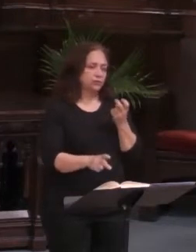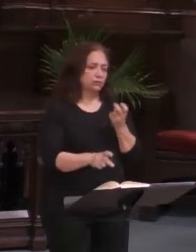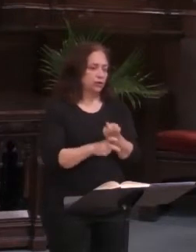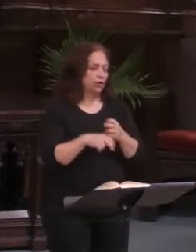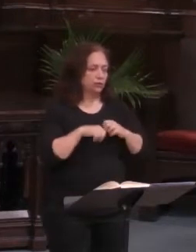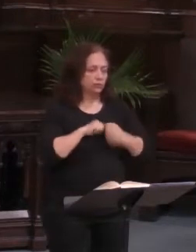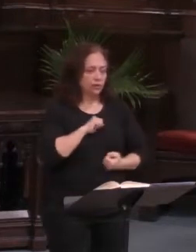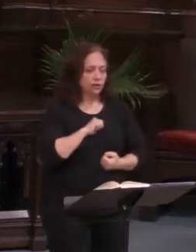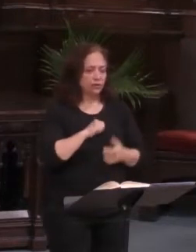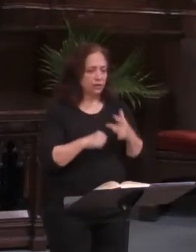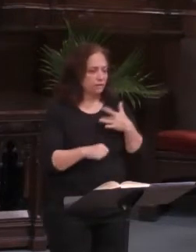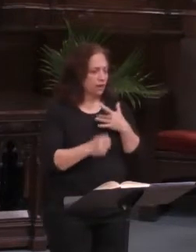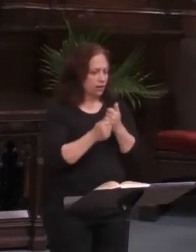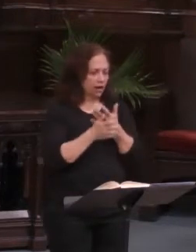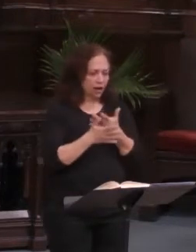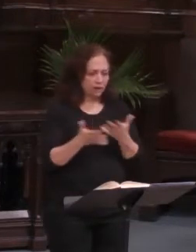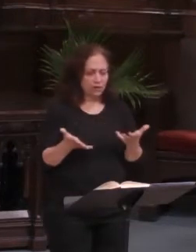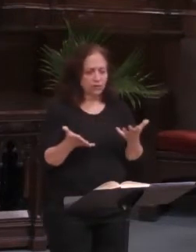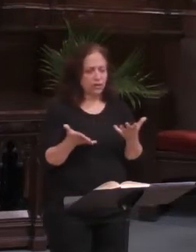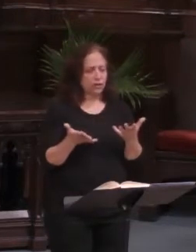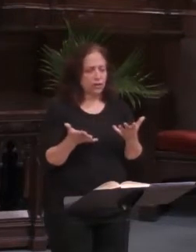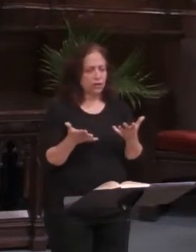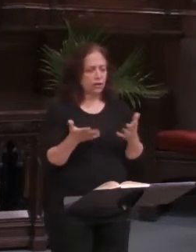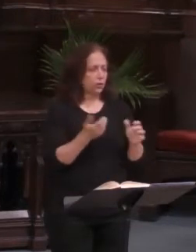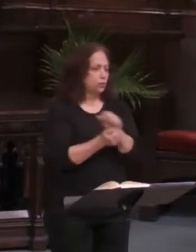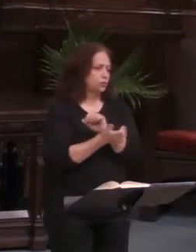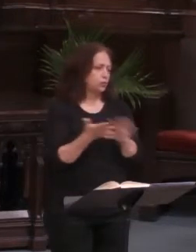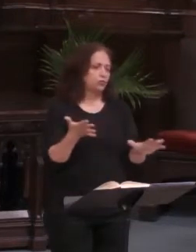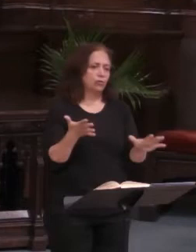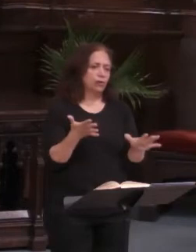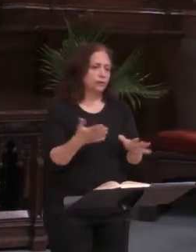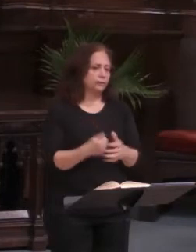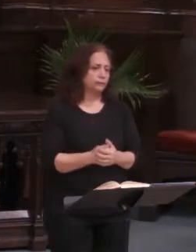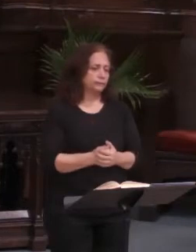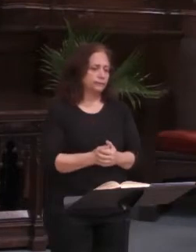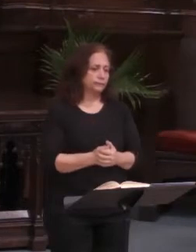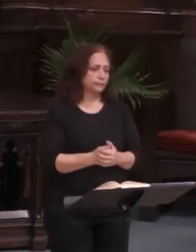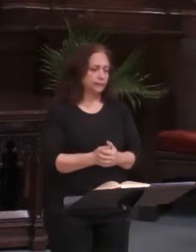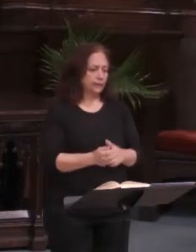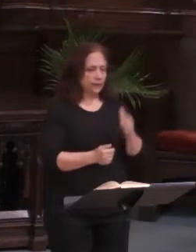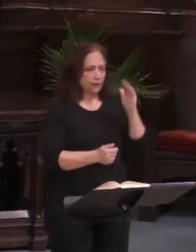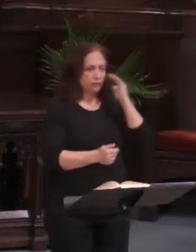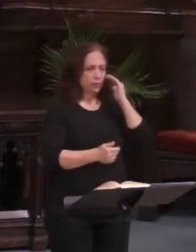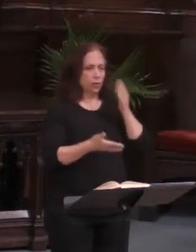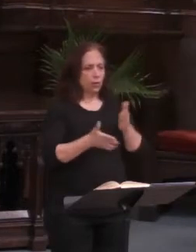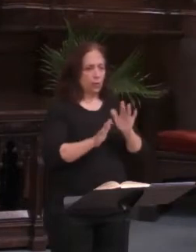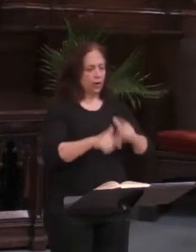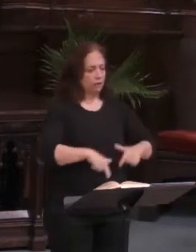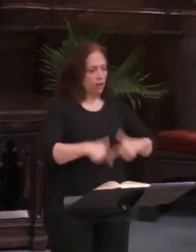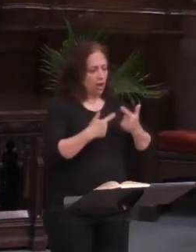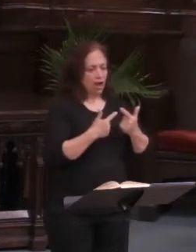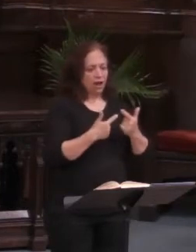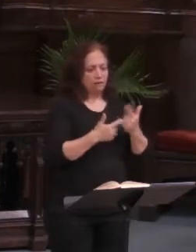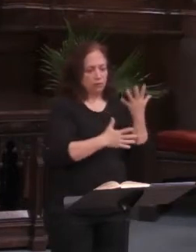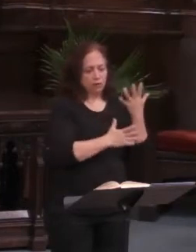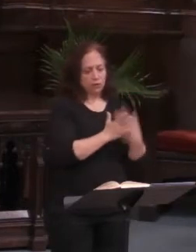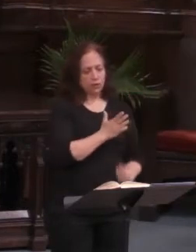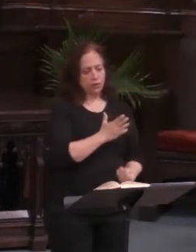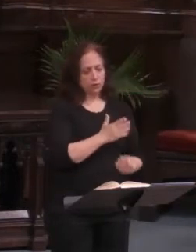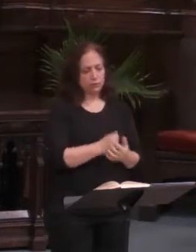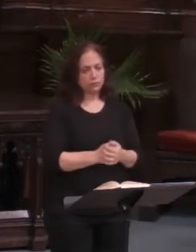He felt that everything was destroyed. His familiar way of life was